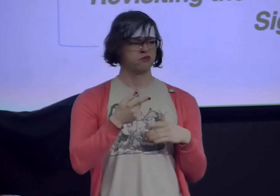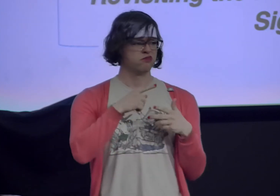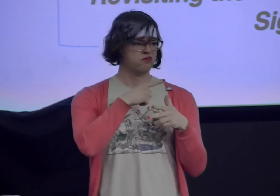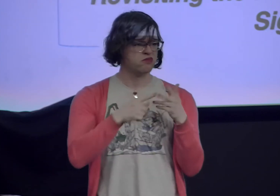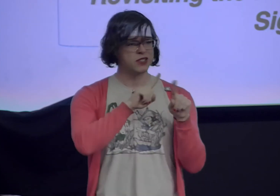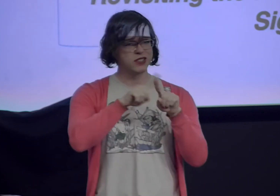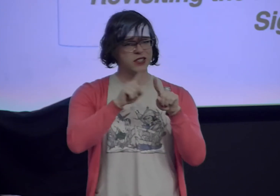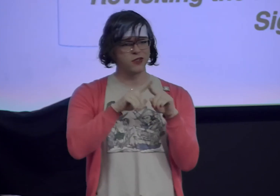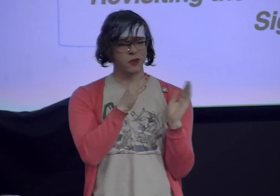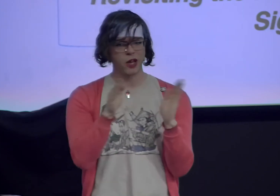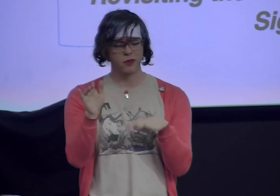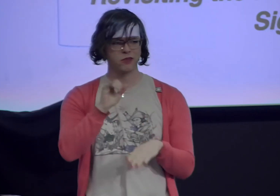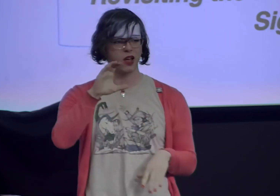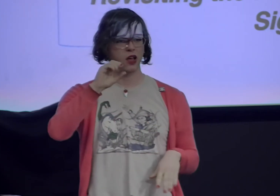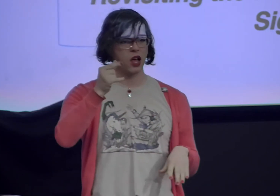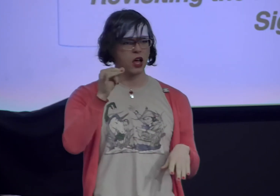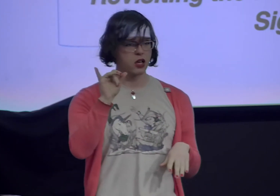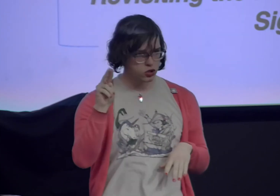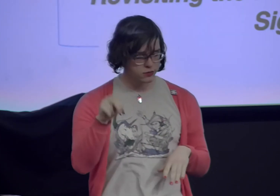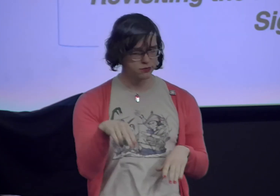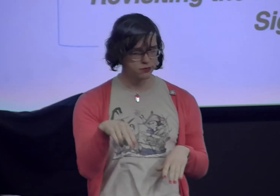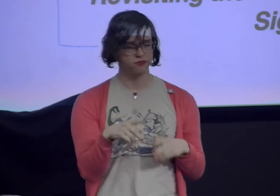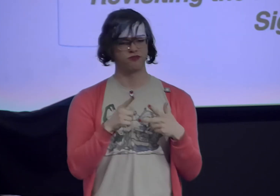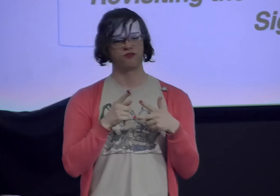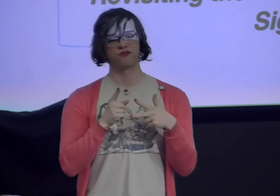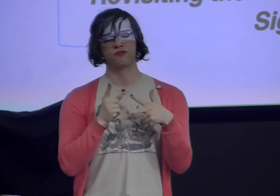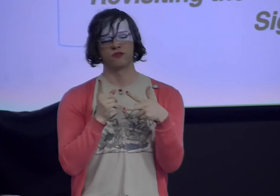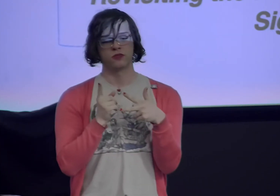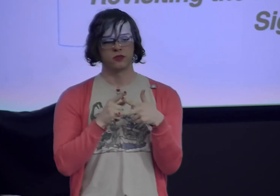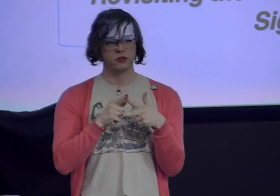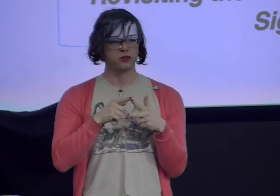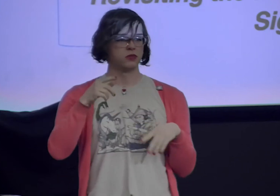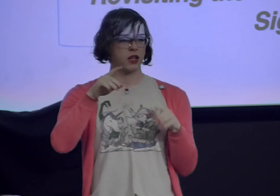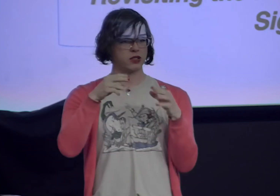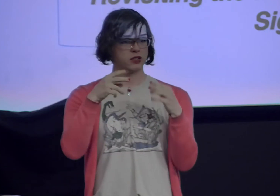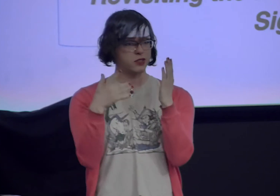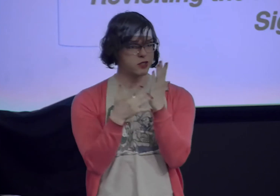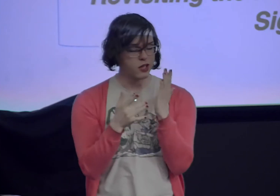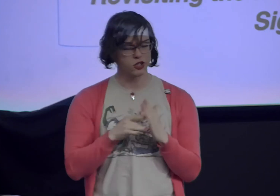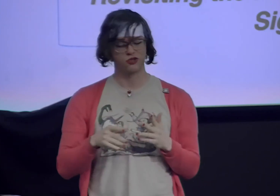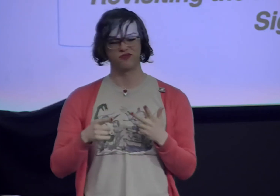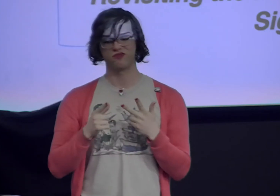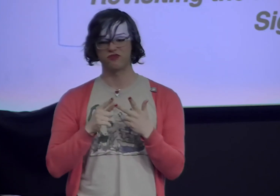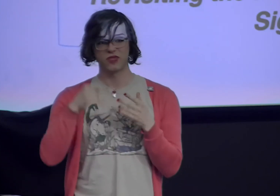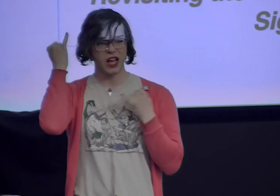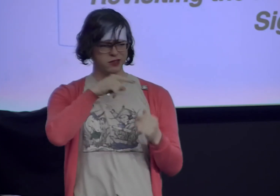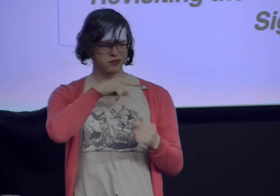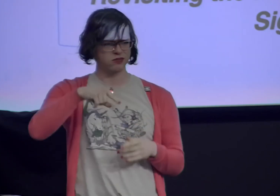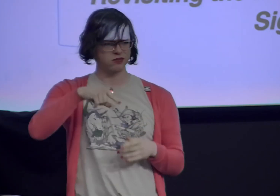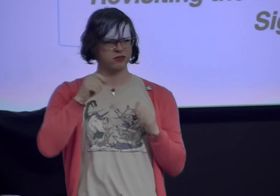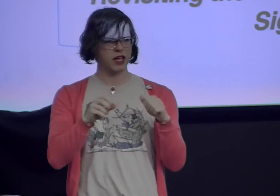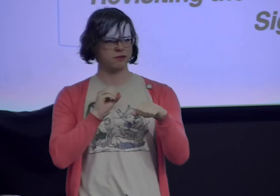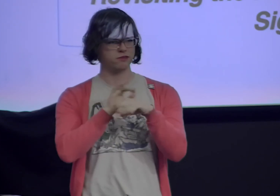to examine possible historical factors that influence structural changes in ASL, including